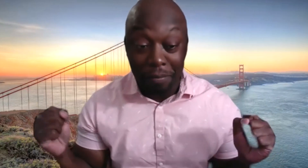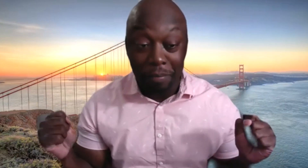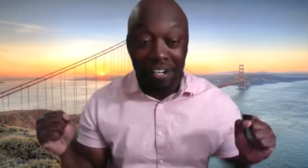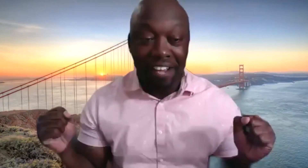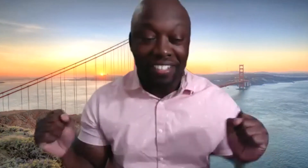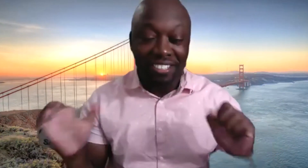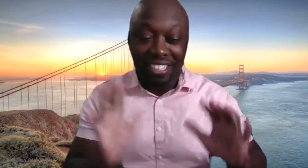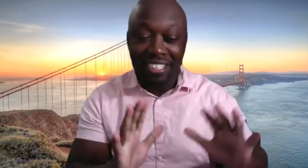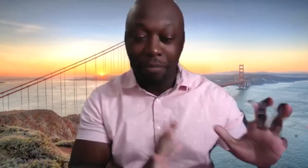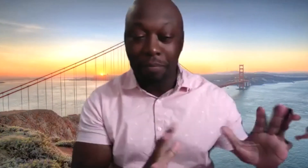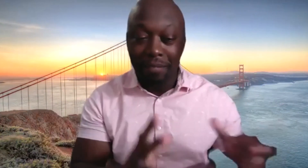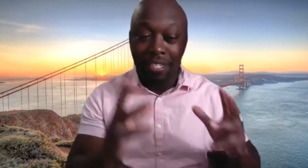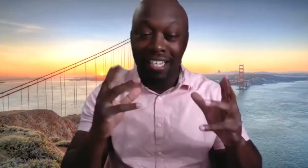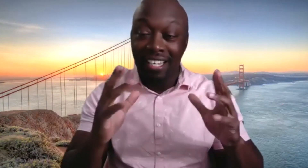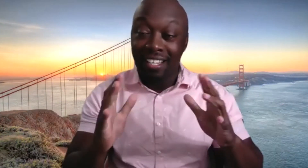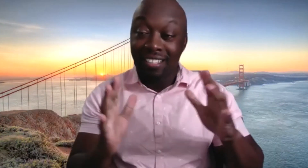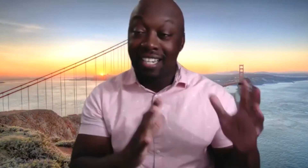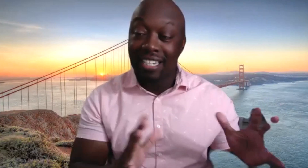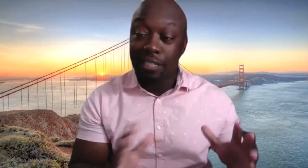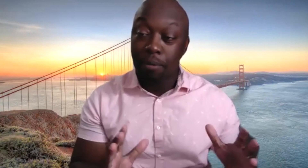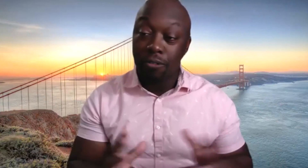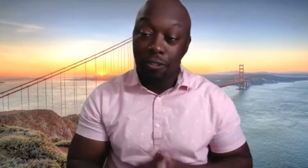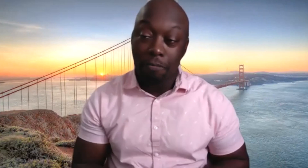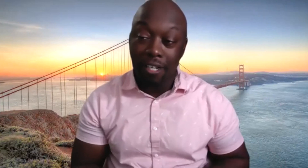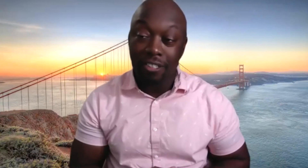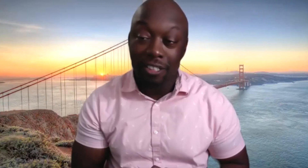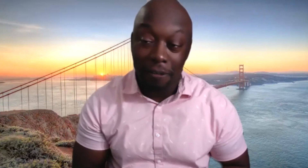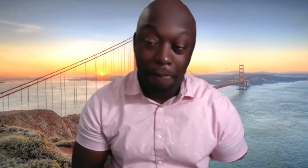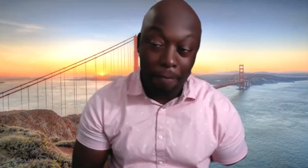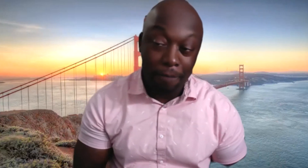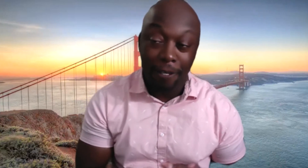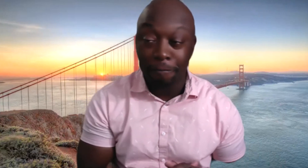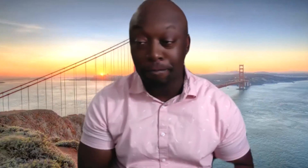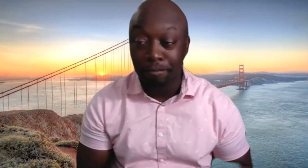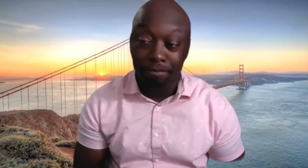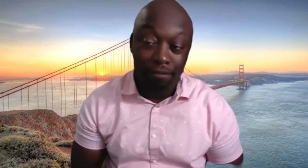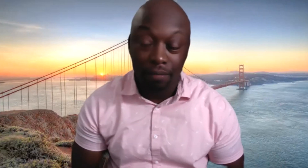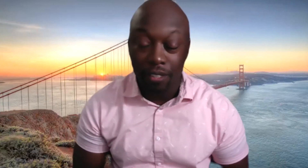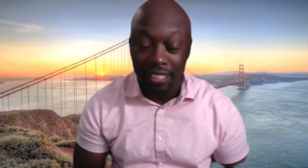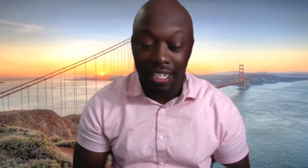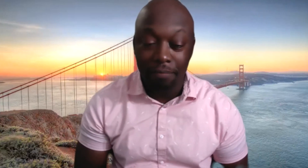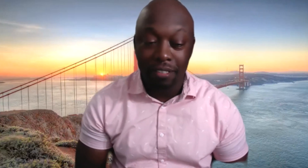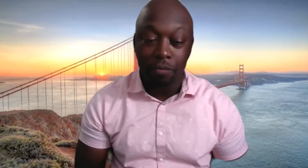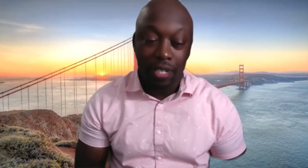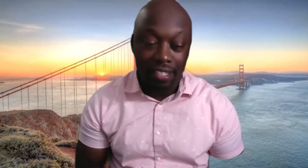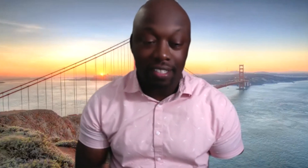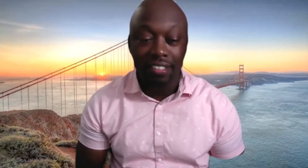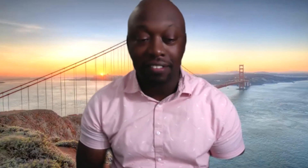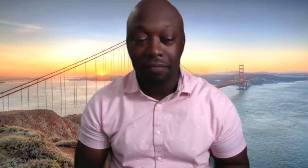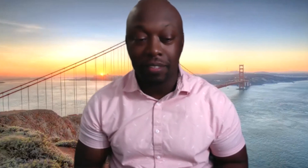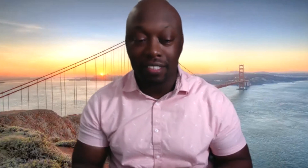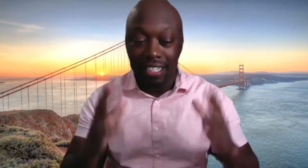a lot of people are having it. So let's keep the baby not exposed too much, maybe 4 times a